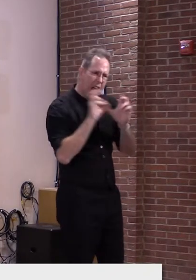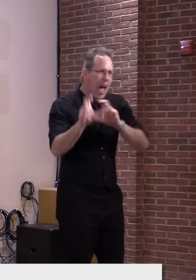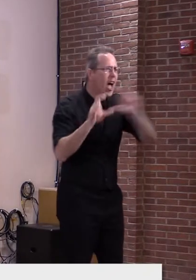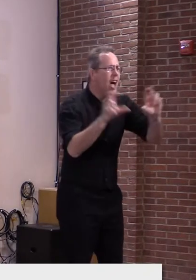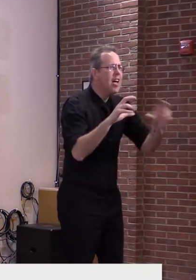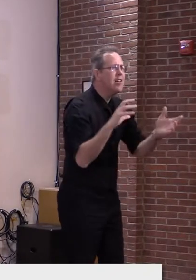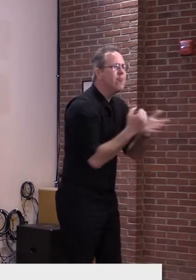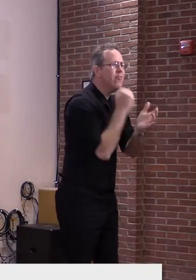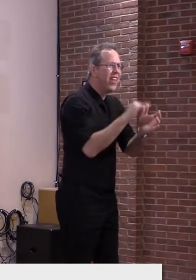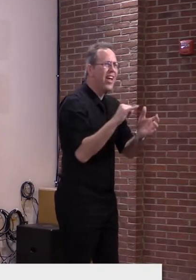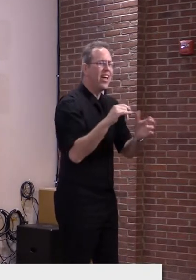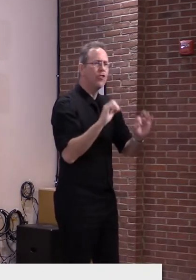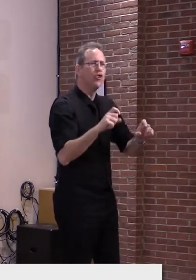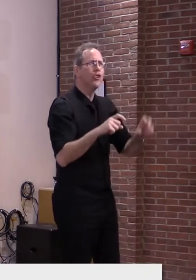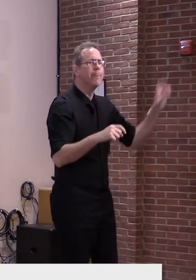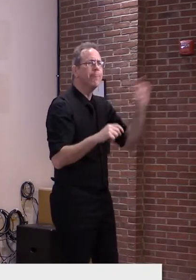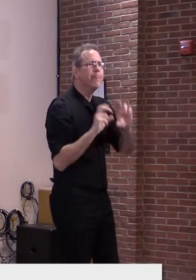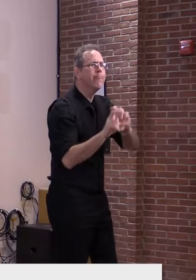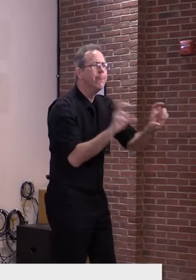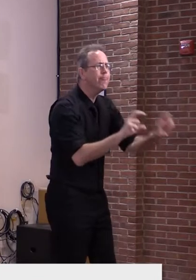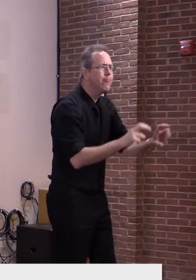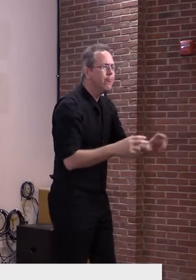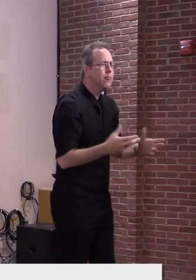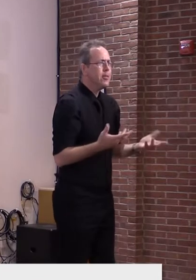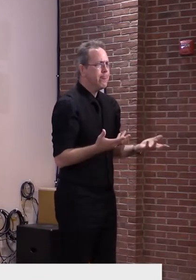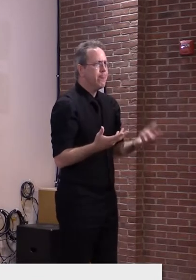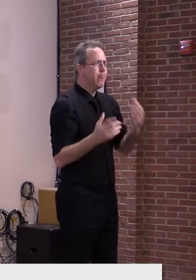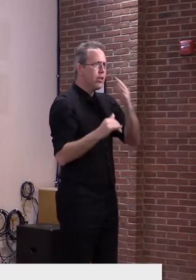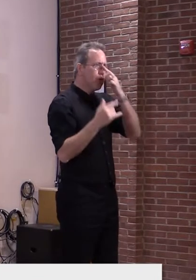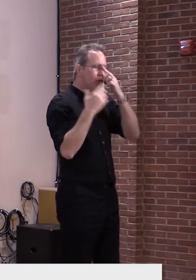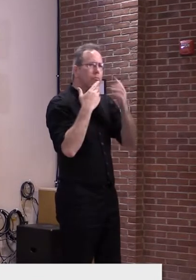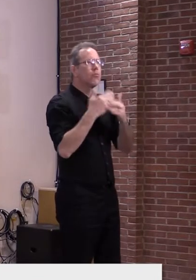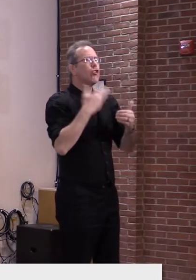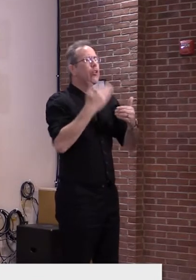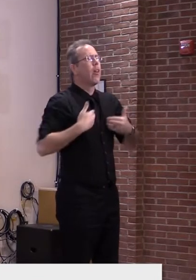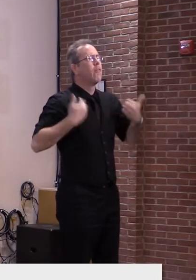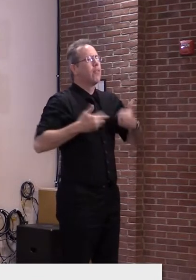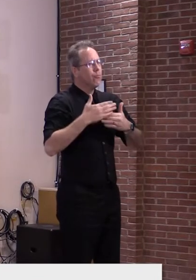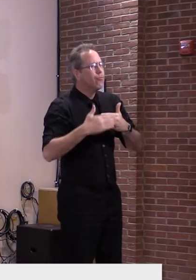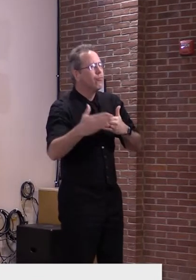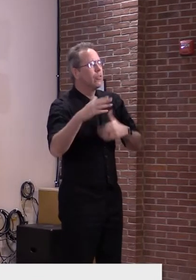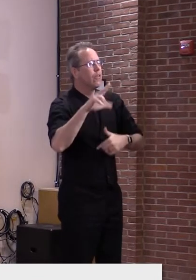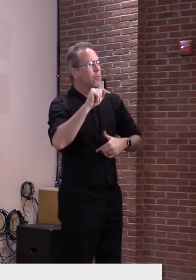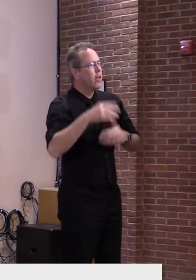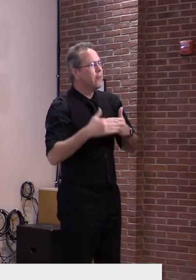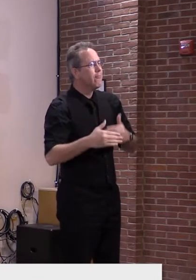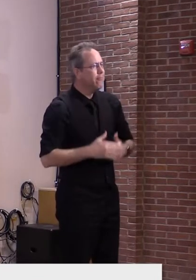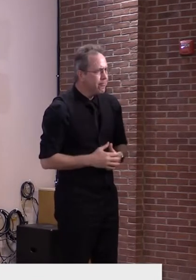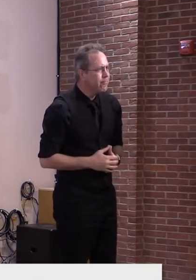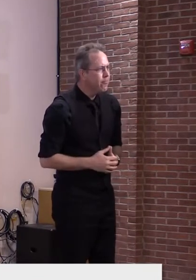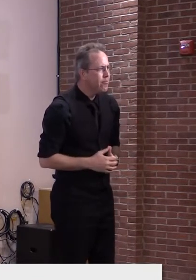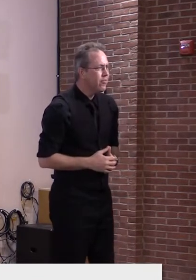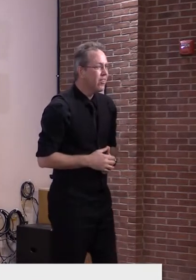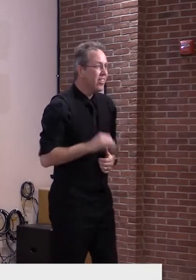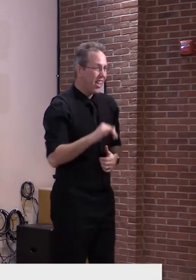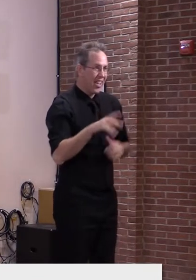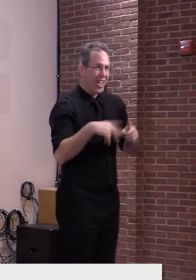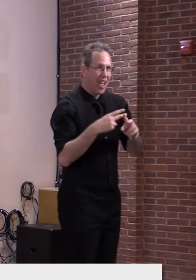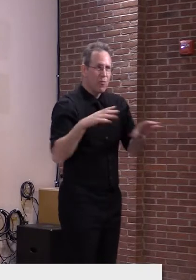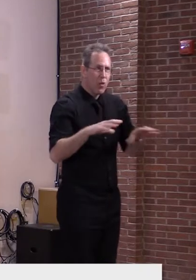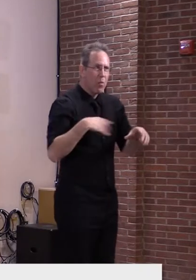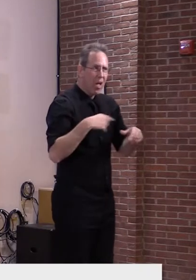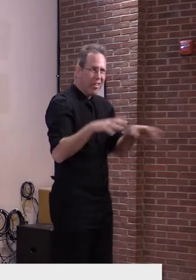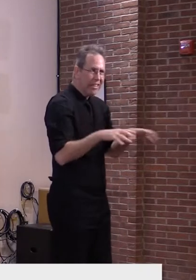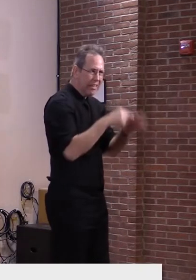prosperity and opportunity. The fact is, investing in initiatives to grow the economy, to make Vermont more